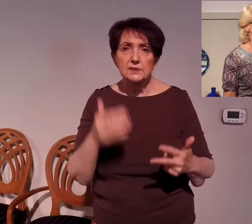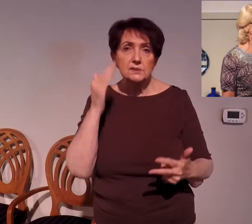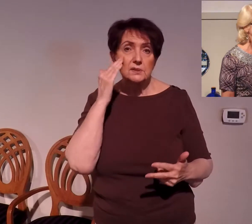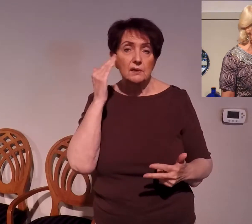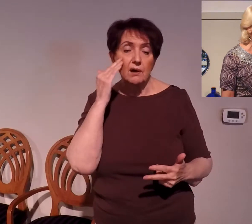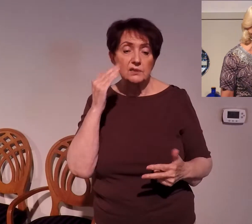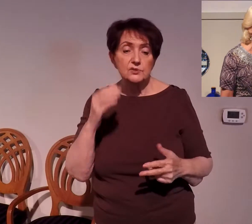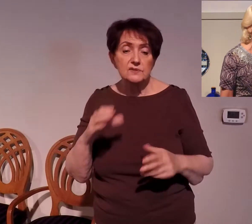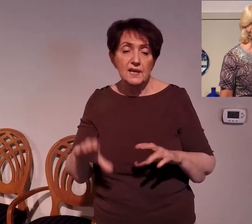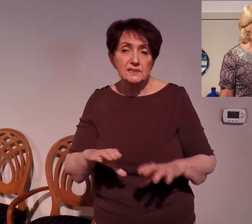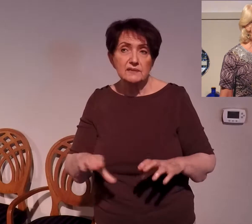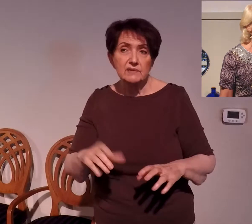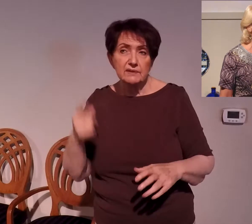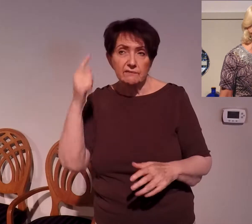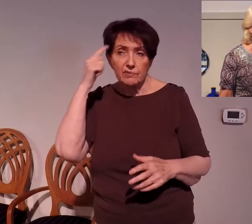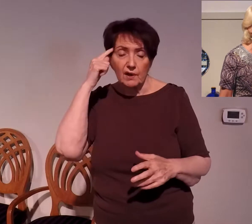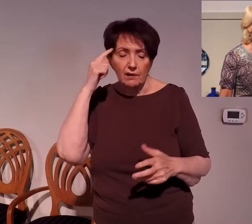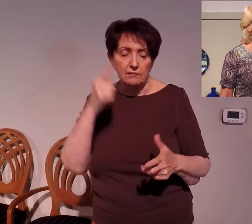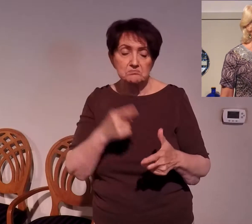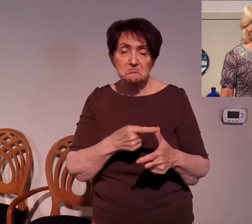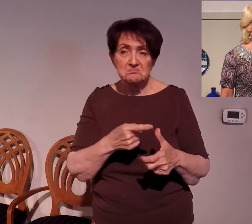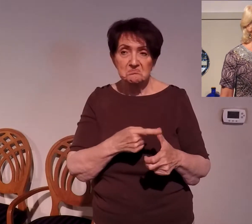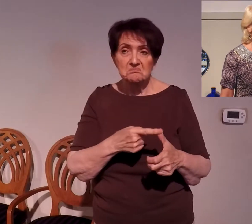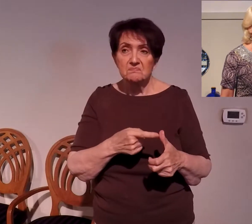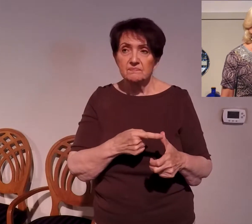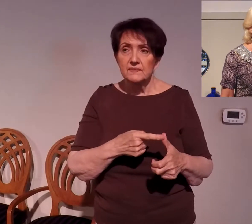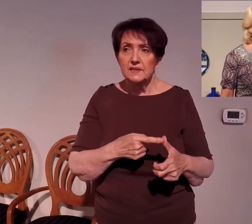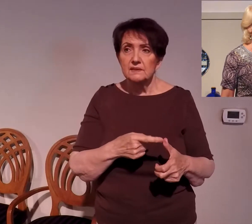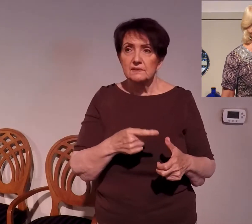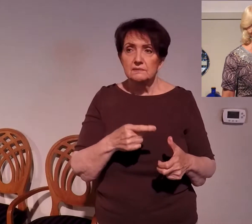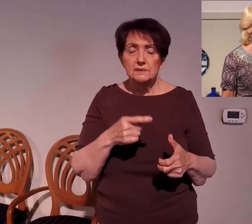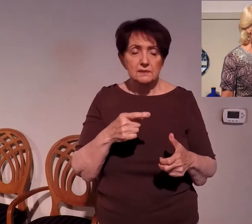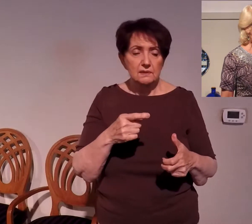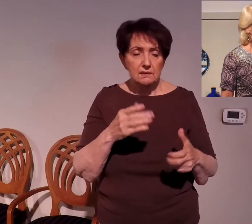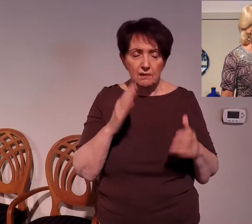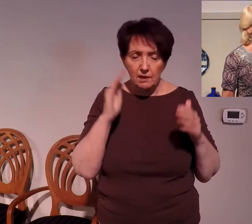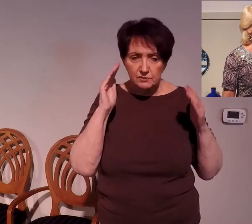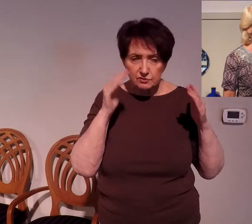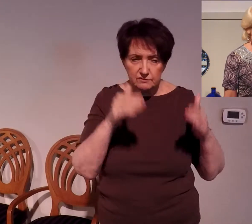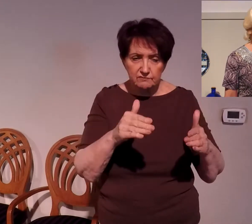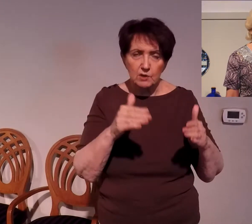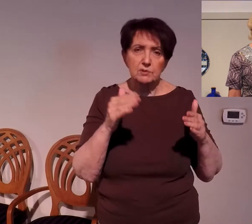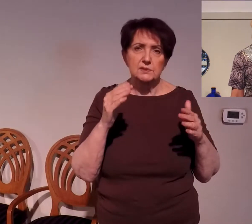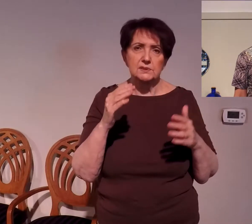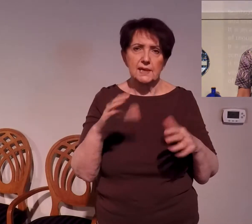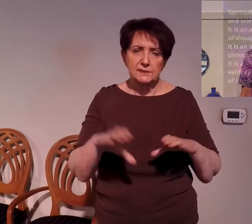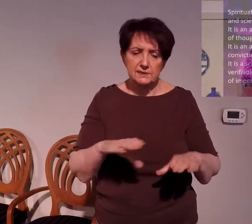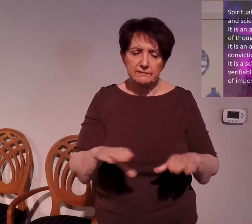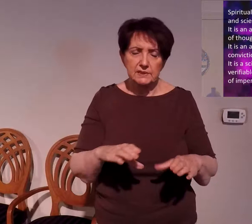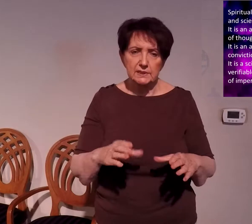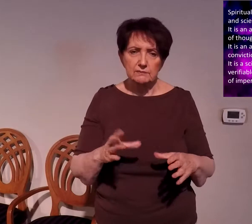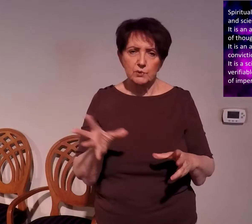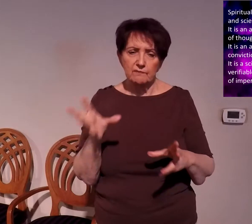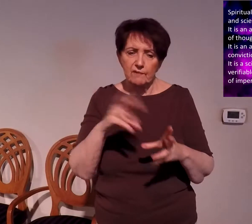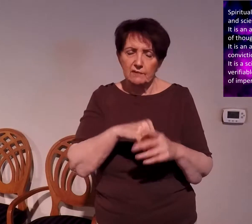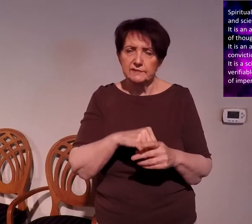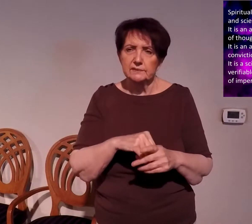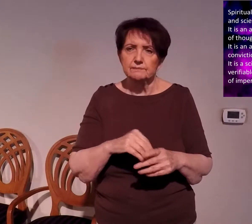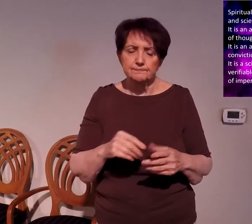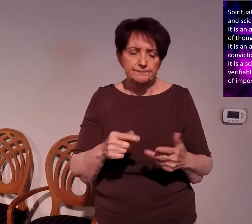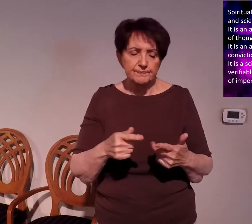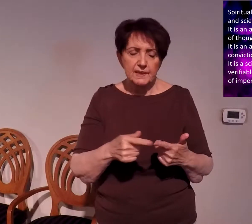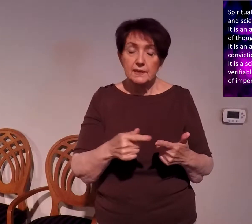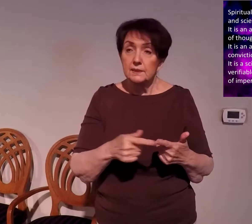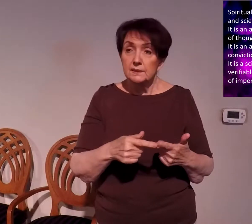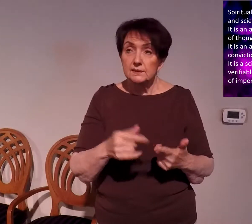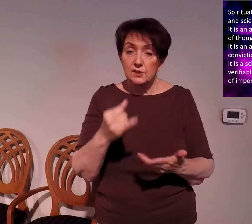thought. It is deliberate, conscious, focused activity that we are engaged in. It is an art in